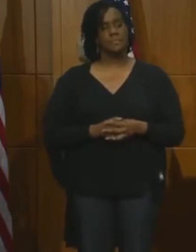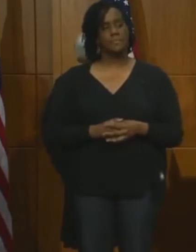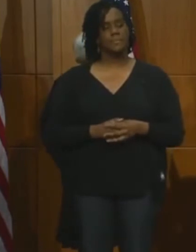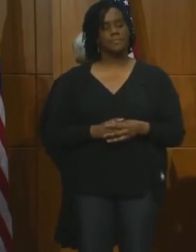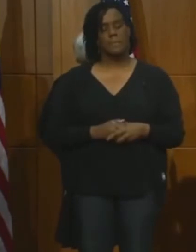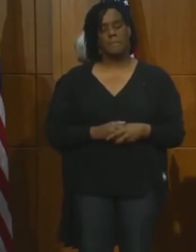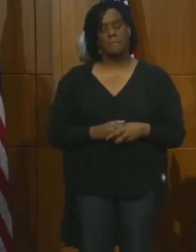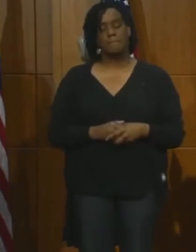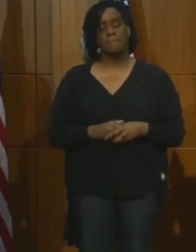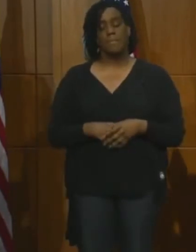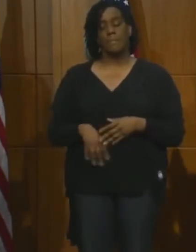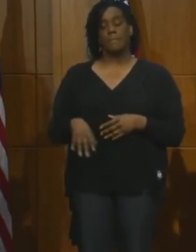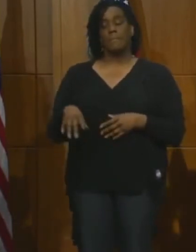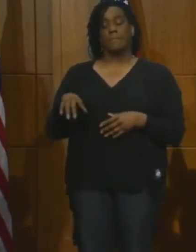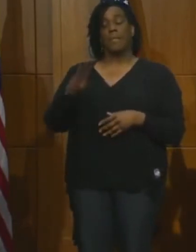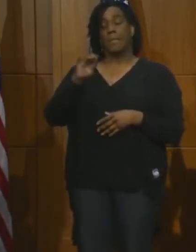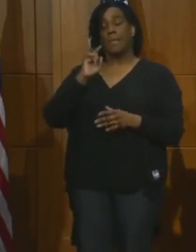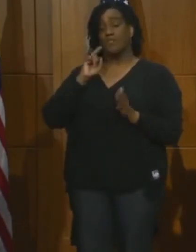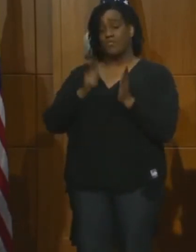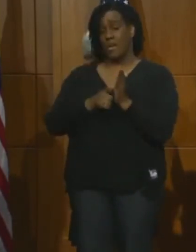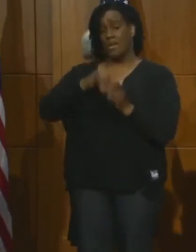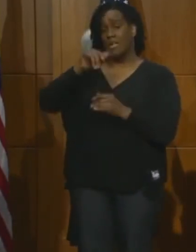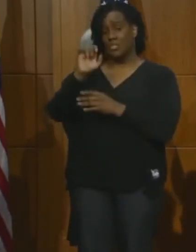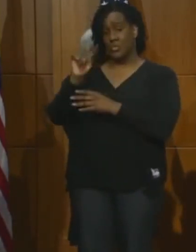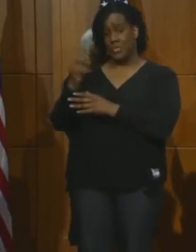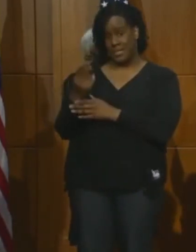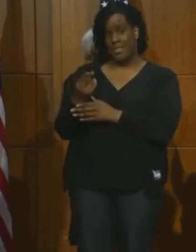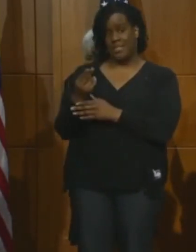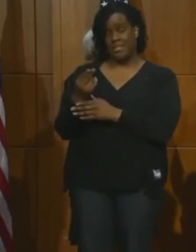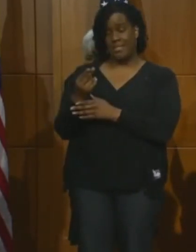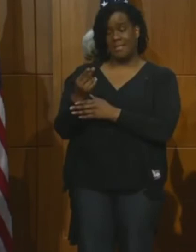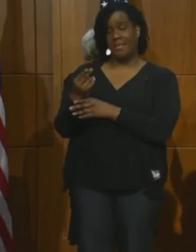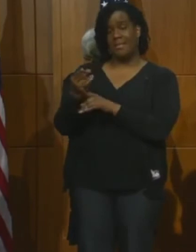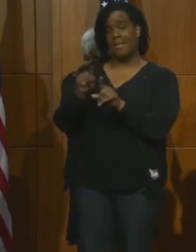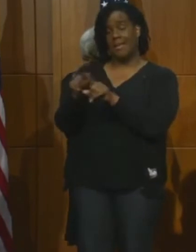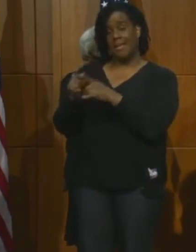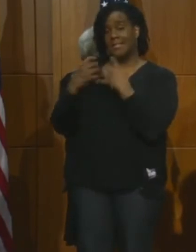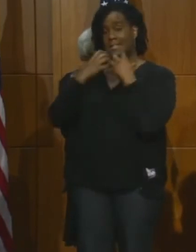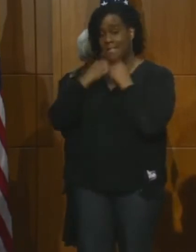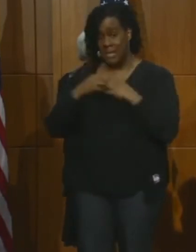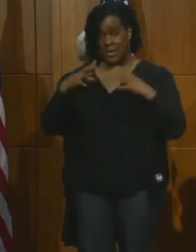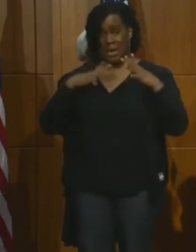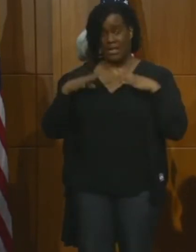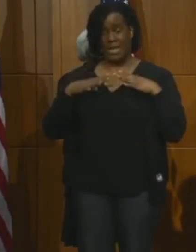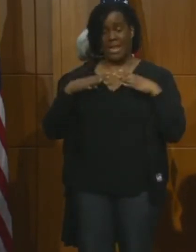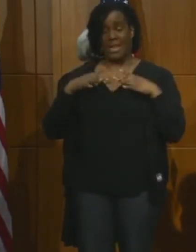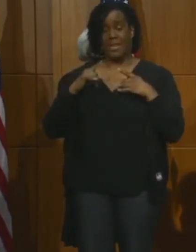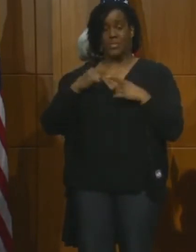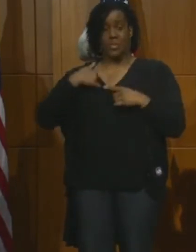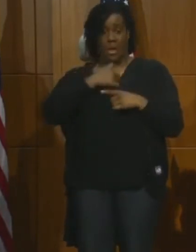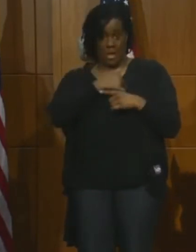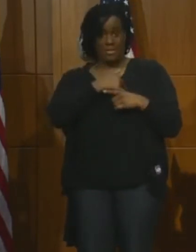And having Juneteenth recognized for the sacredness that it is to us as